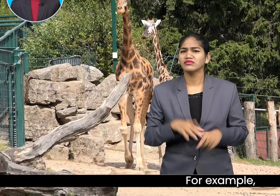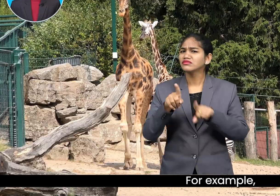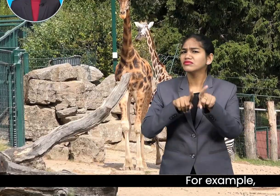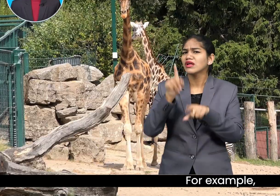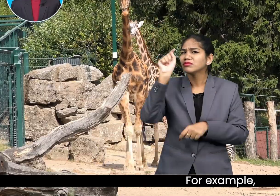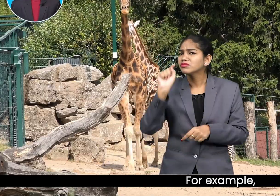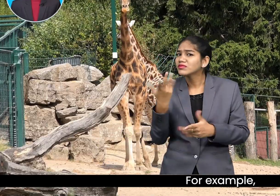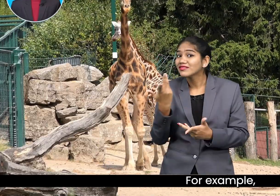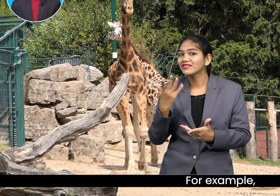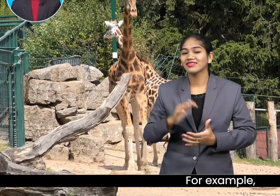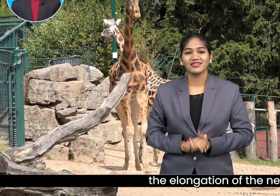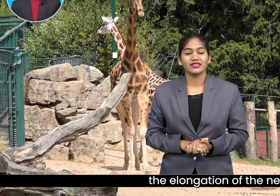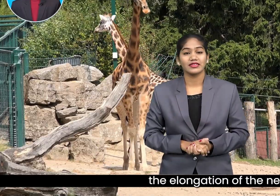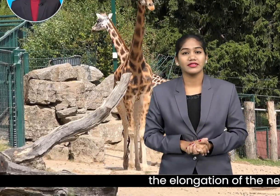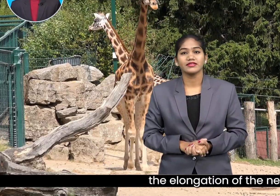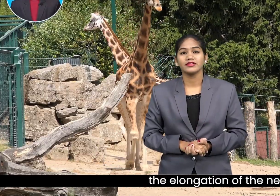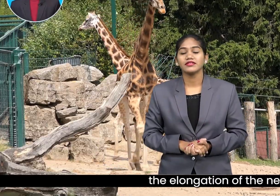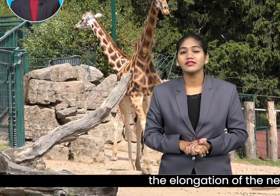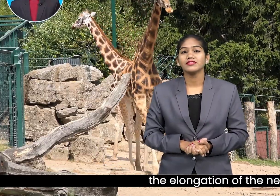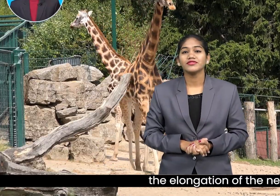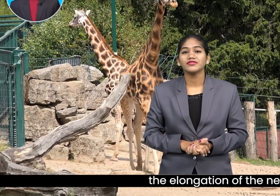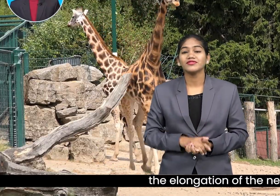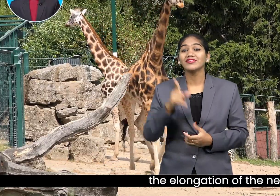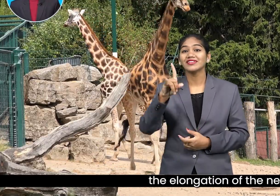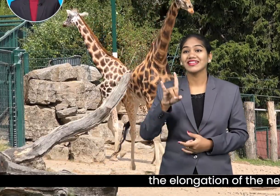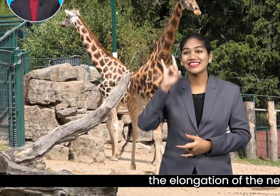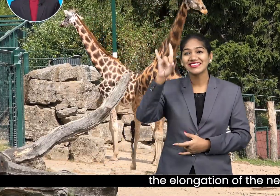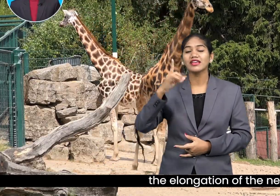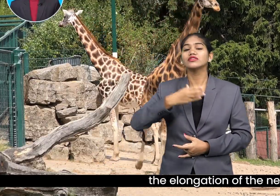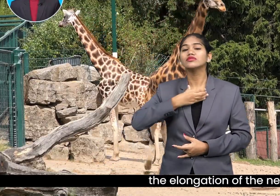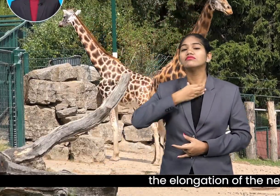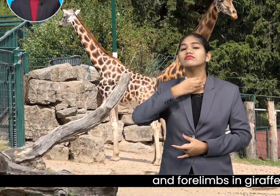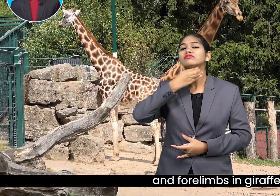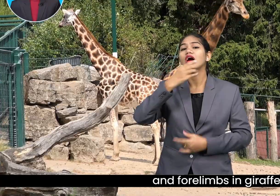For example, the elongation of the neck